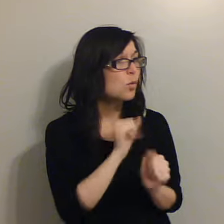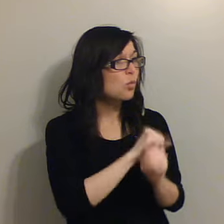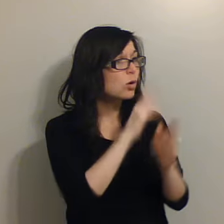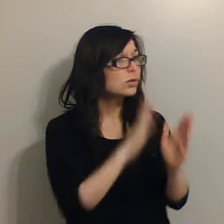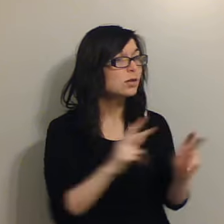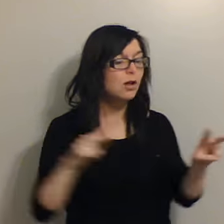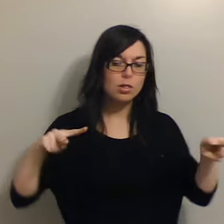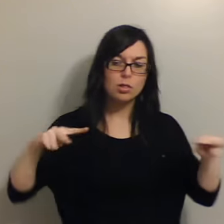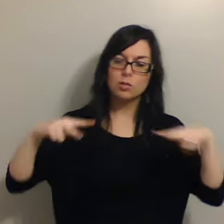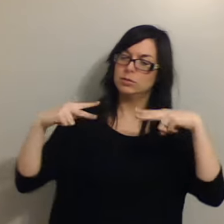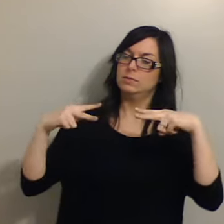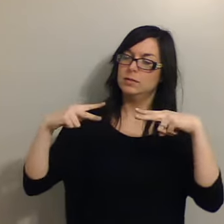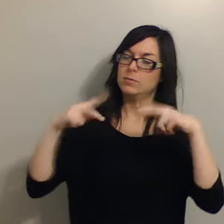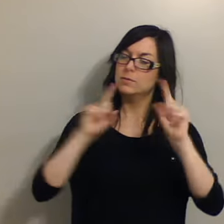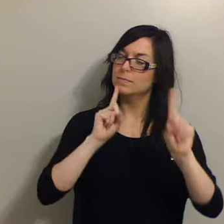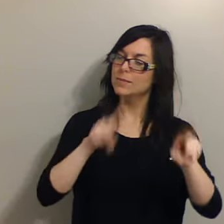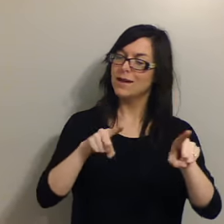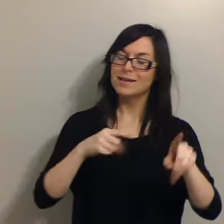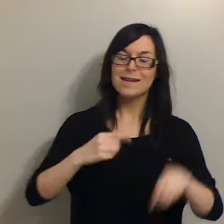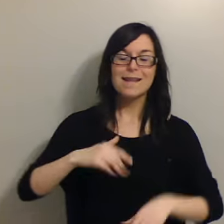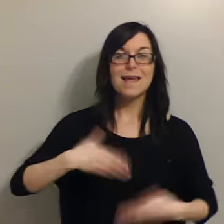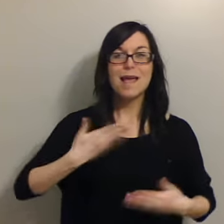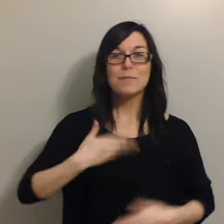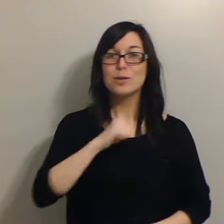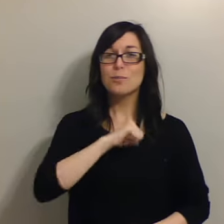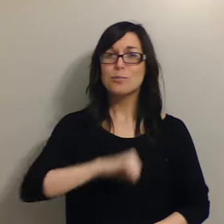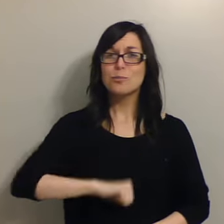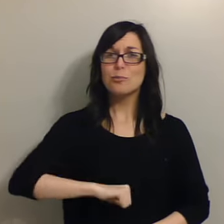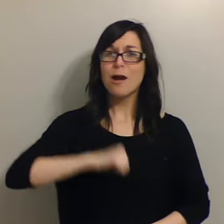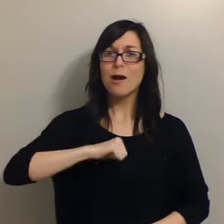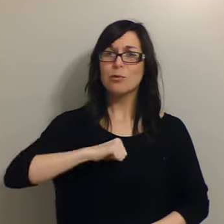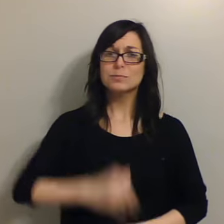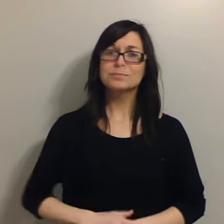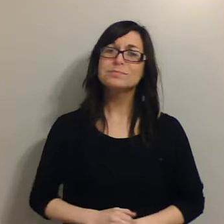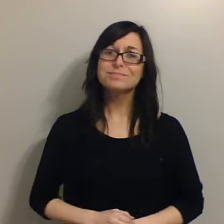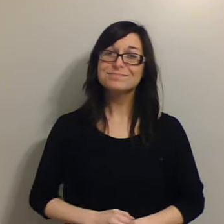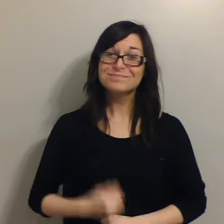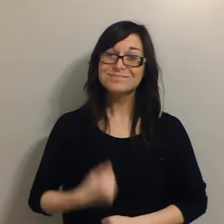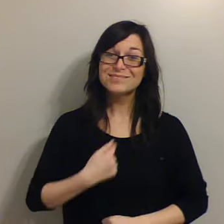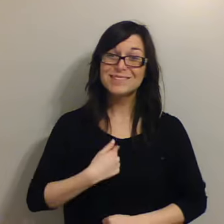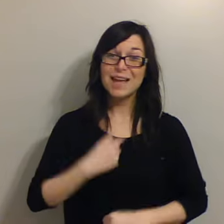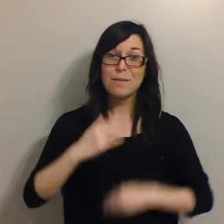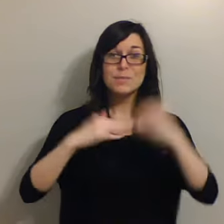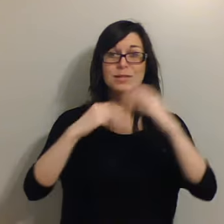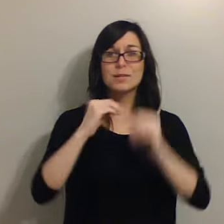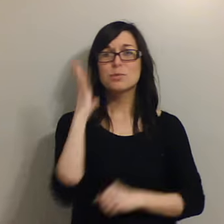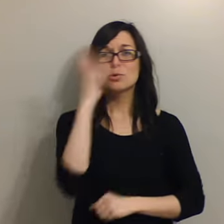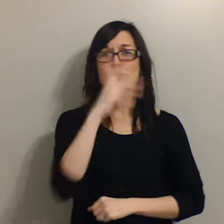squarely and replied to enthusiasm and obvious crime. I'm building a beautiful cathedral.